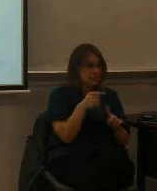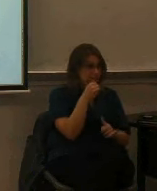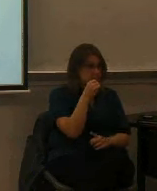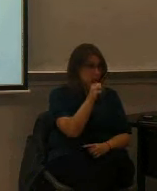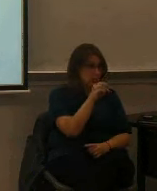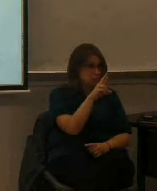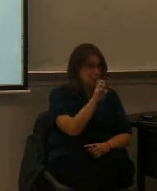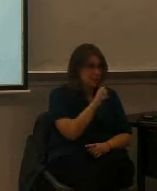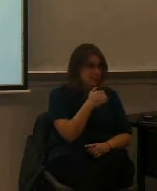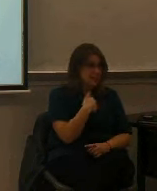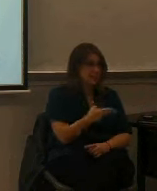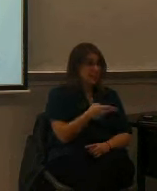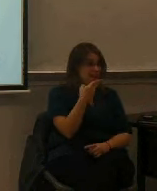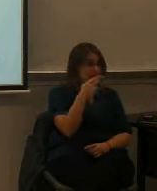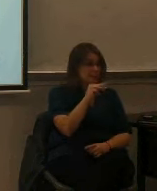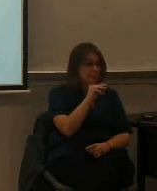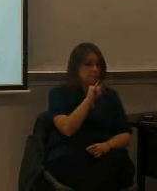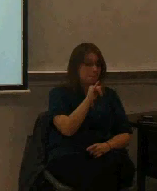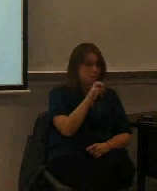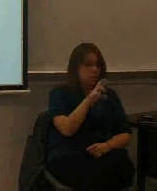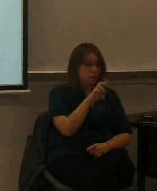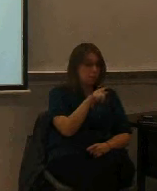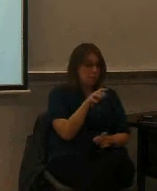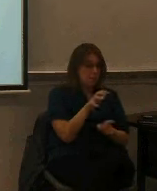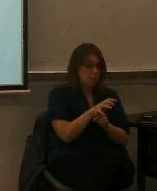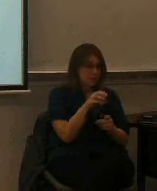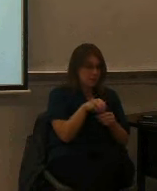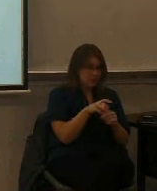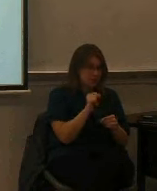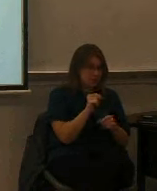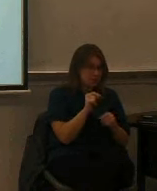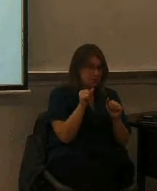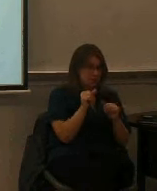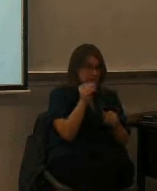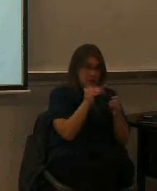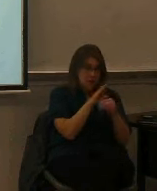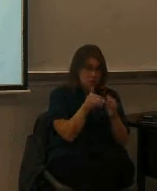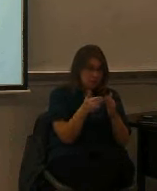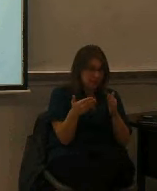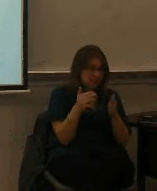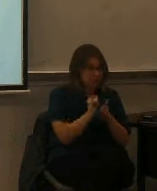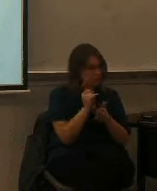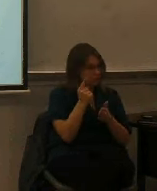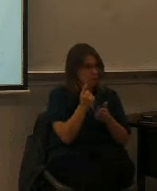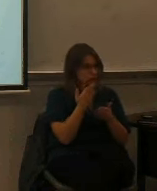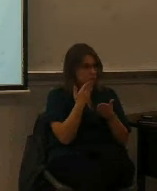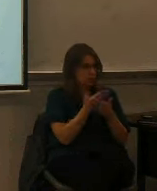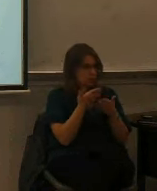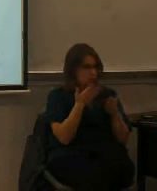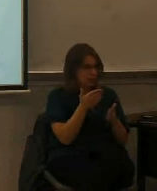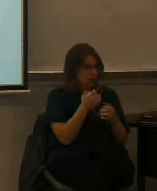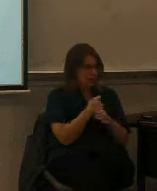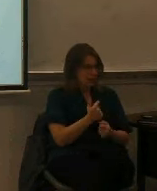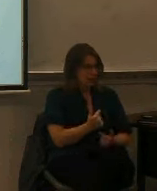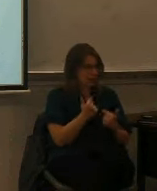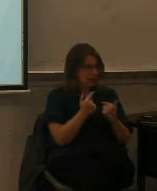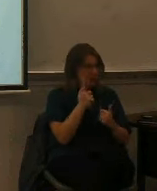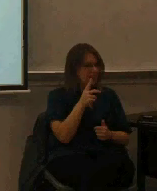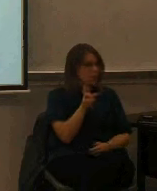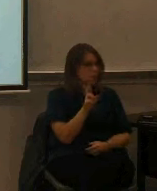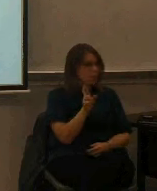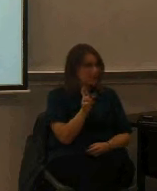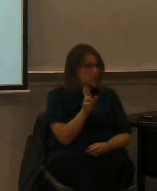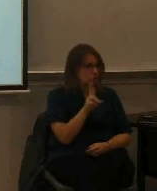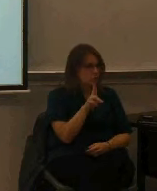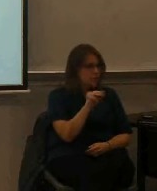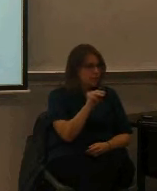has a big high microbial population in it and eat the whole thing, then that's one good way to make a living. You can think of the ruminants, they've